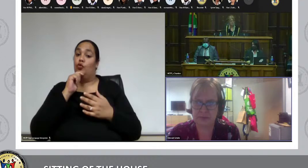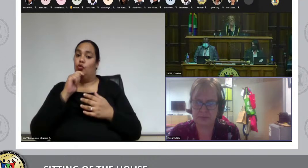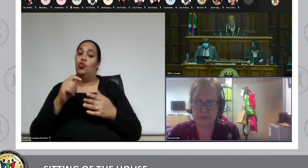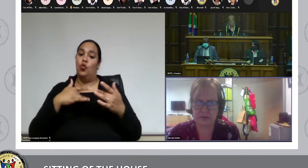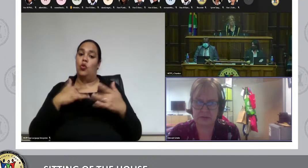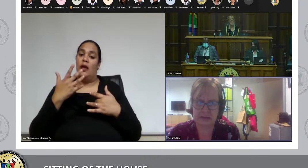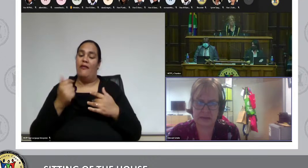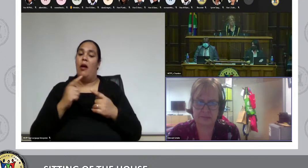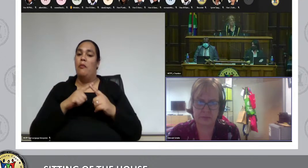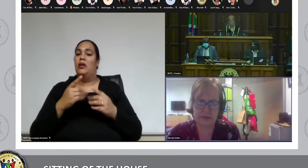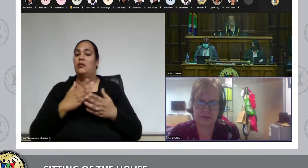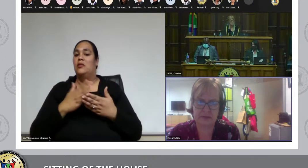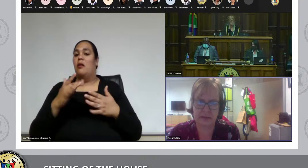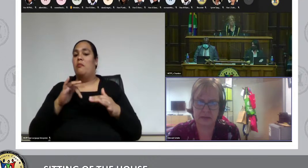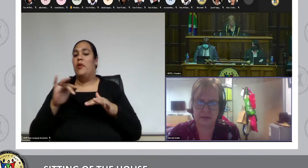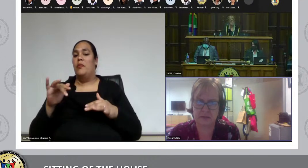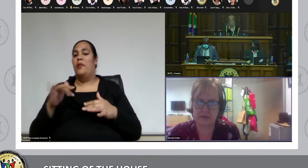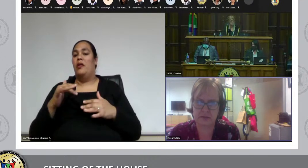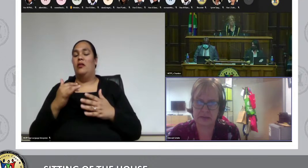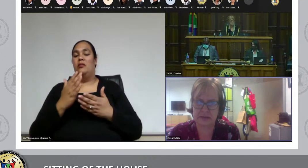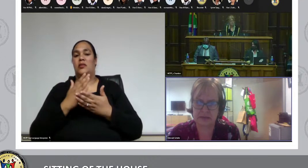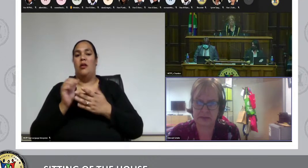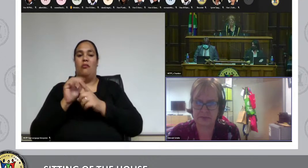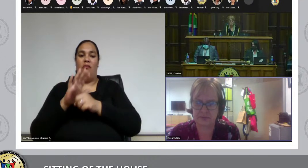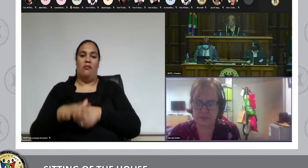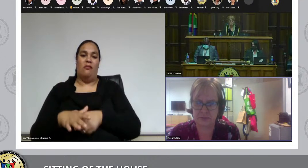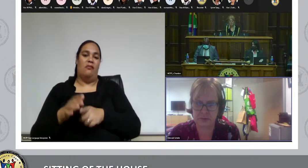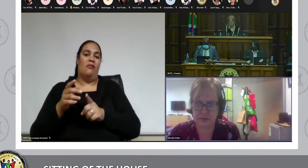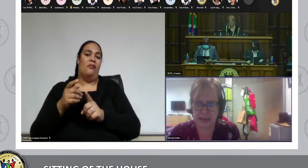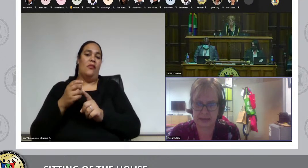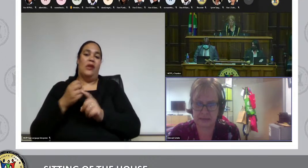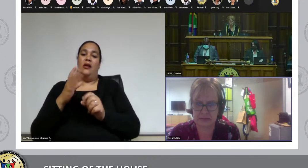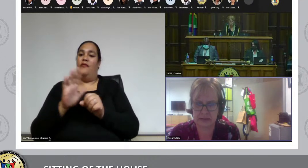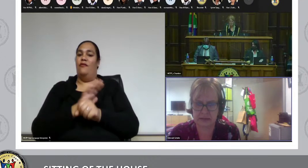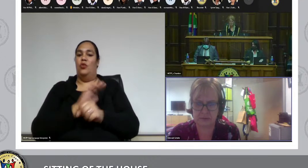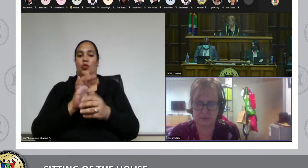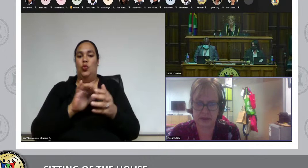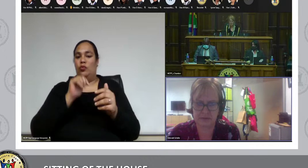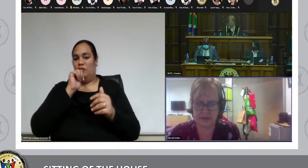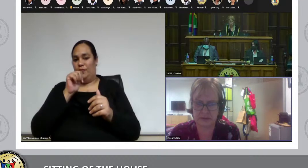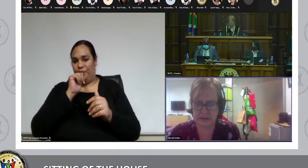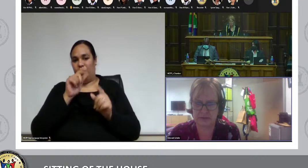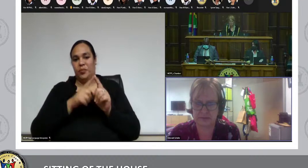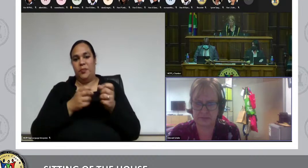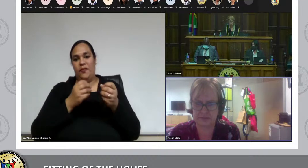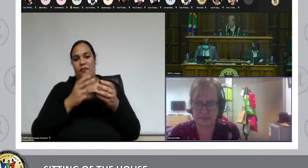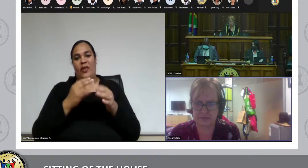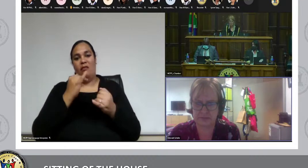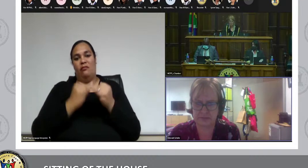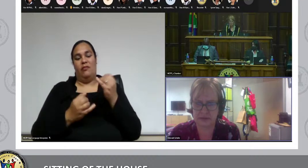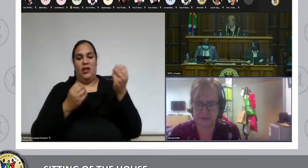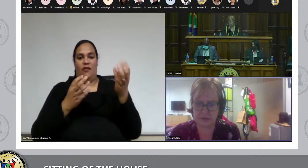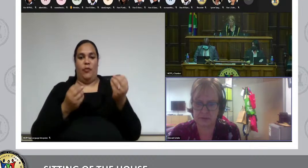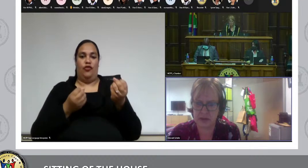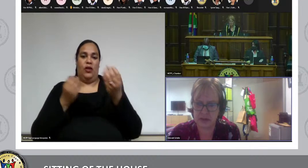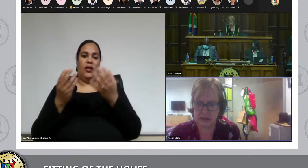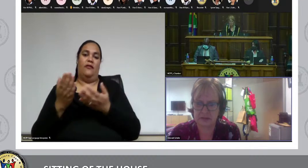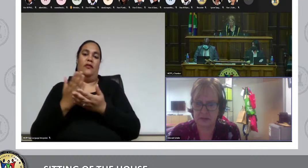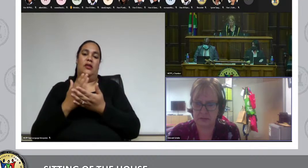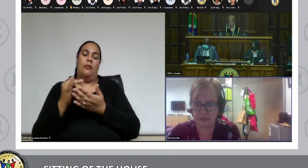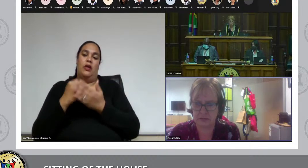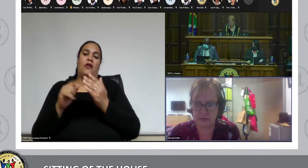I think some people certainly exploited concerns and didn't give the full story and also gave incorrect information to certain